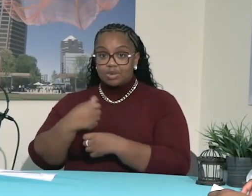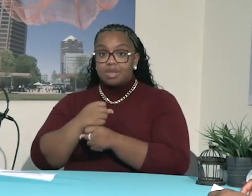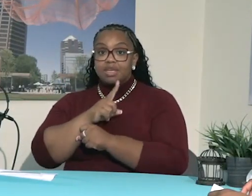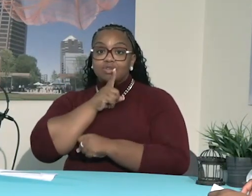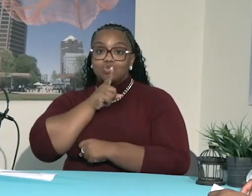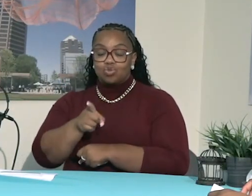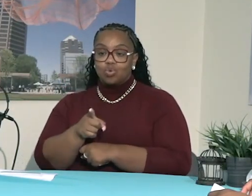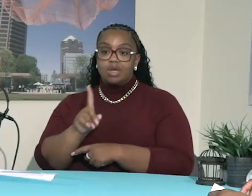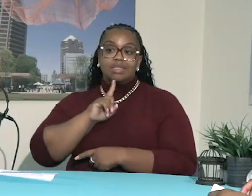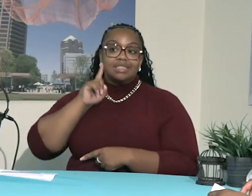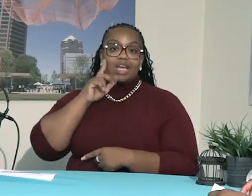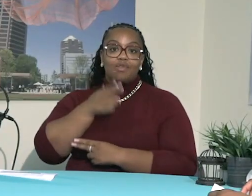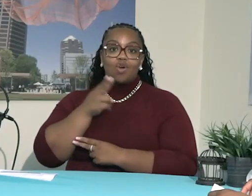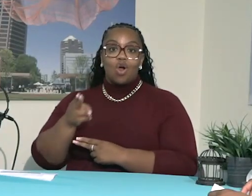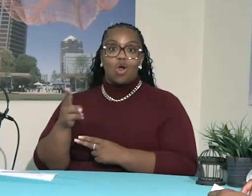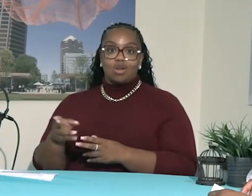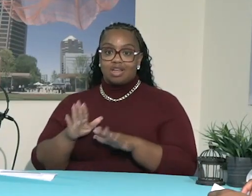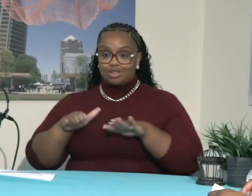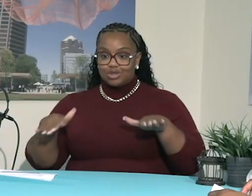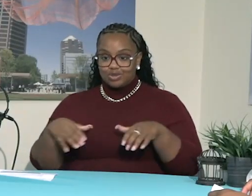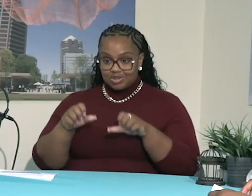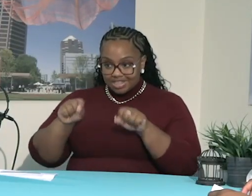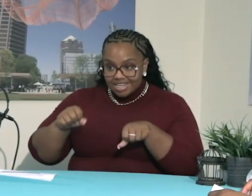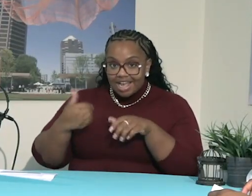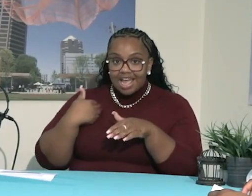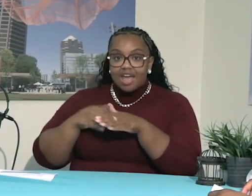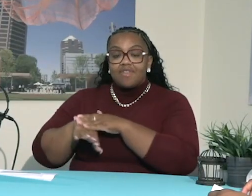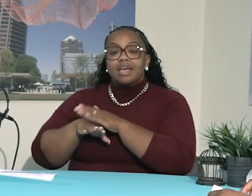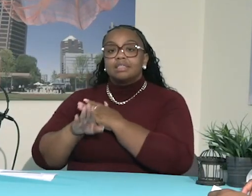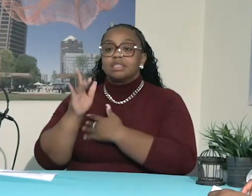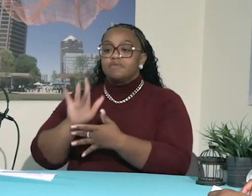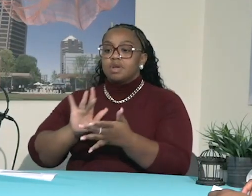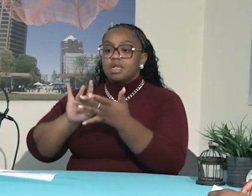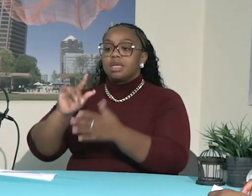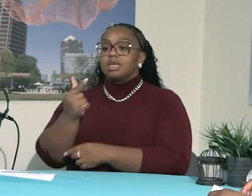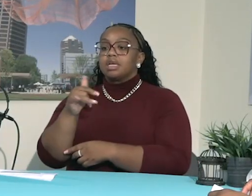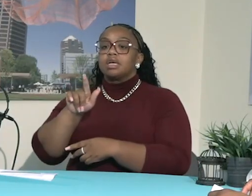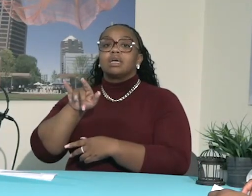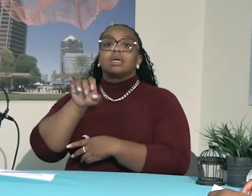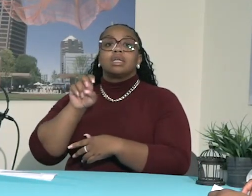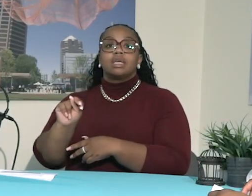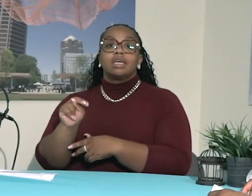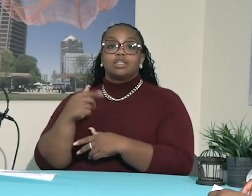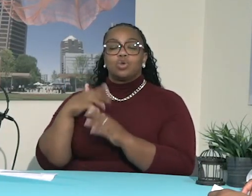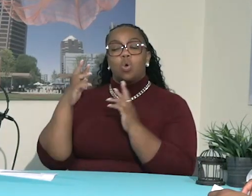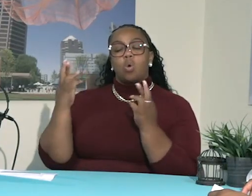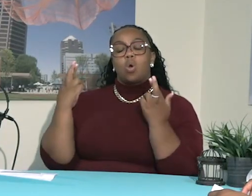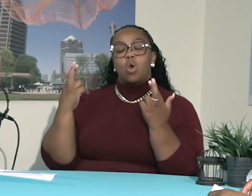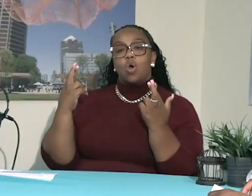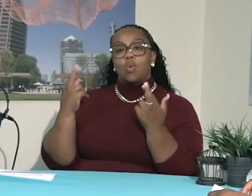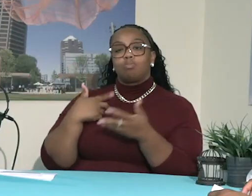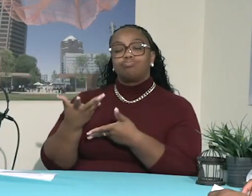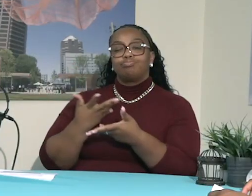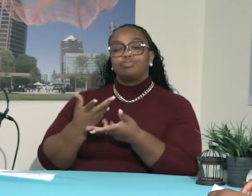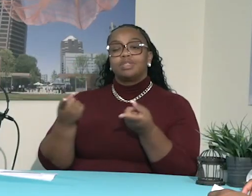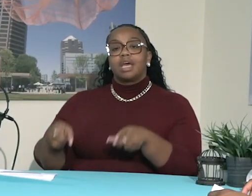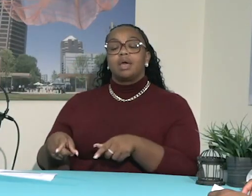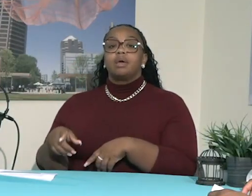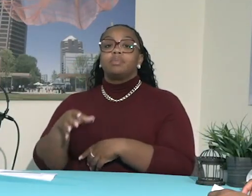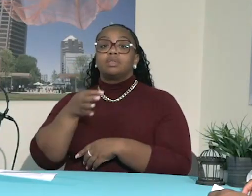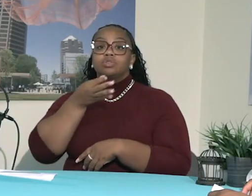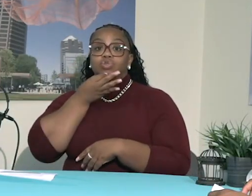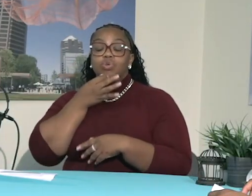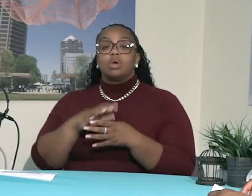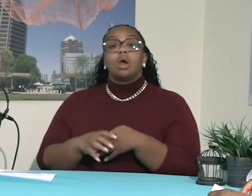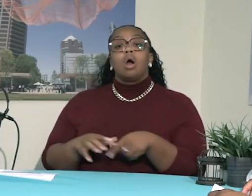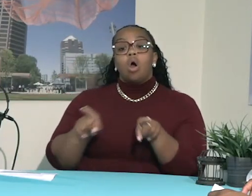Glenn. We've sent him some messages, so we hope to speak with him soon. I also want to work with the City of Greensboro to improve communication methods for